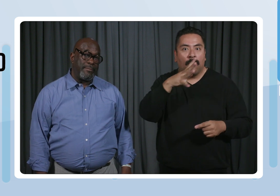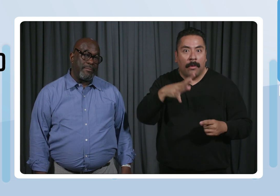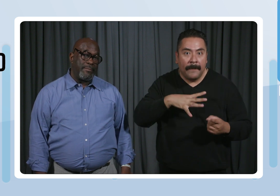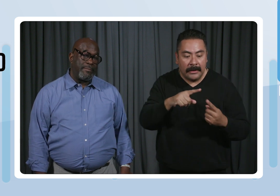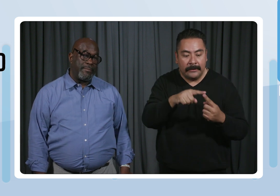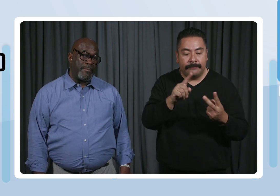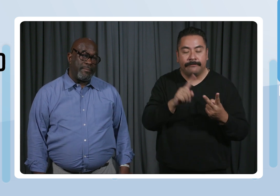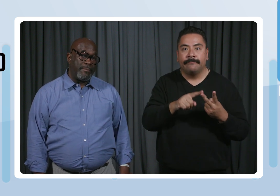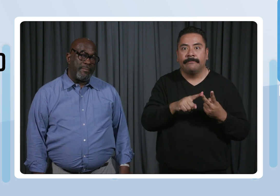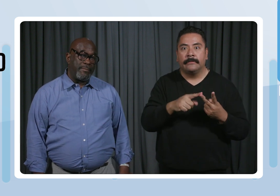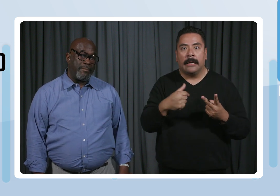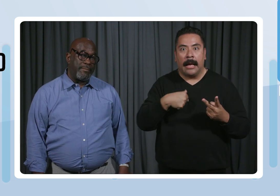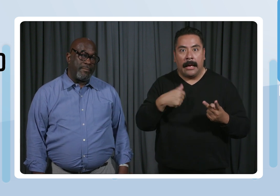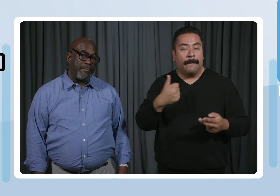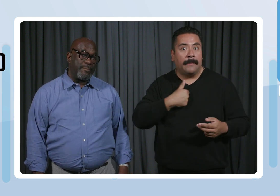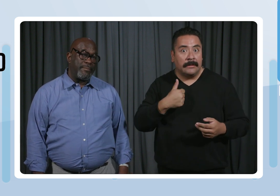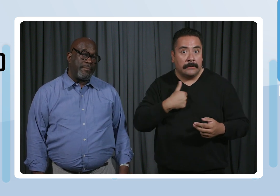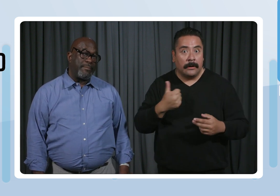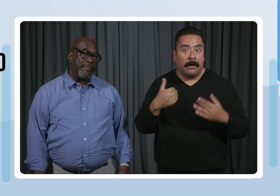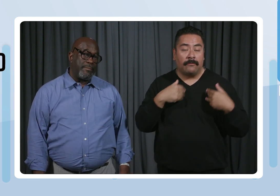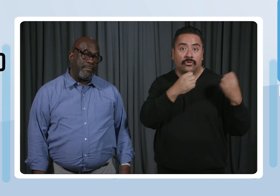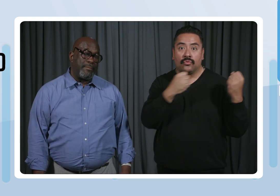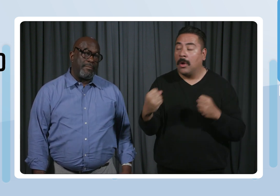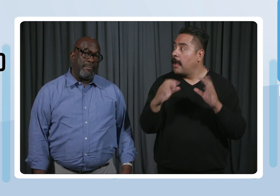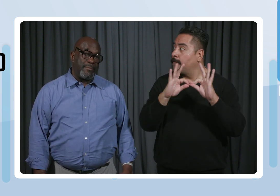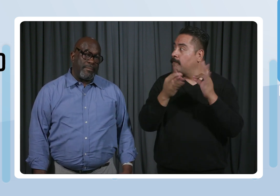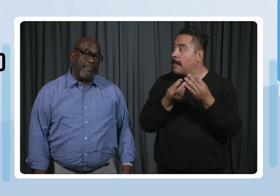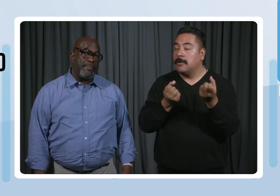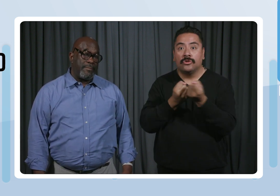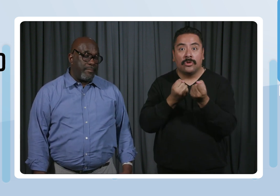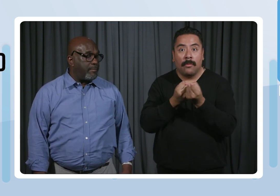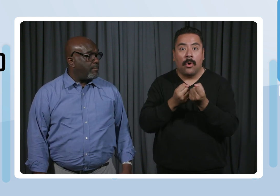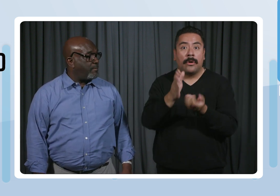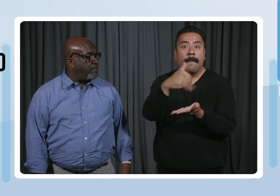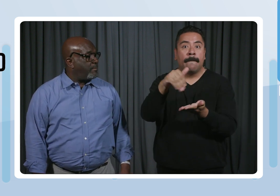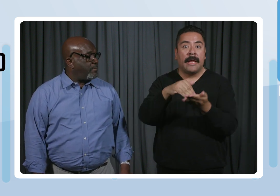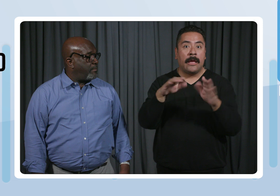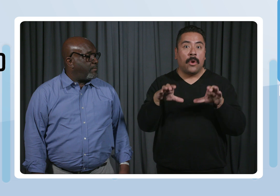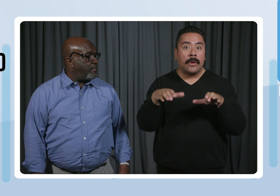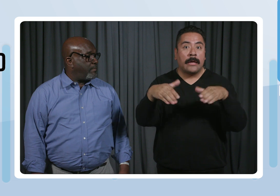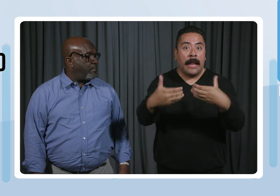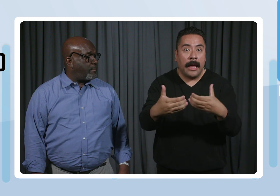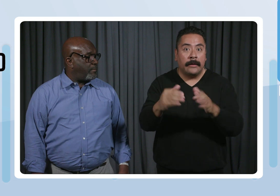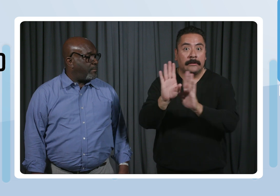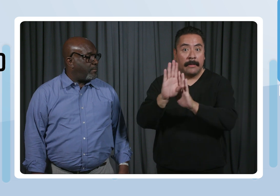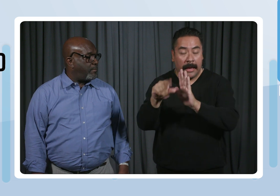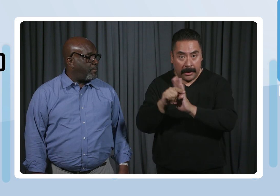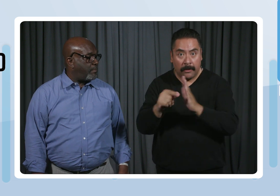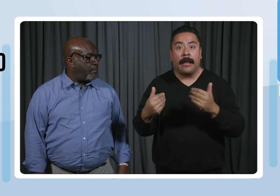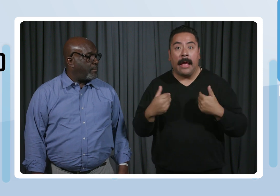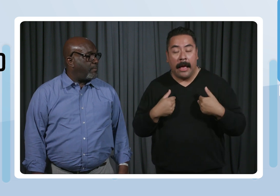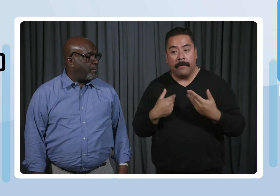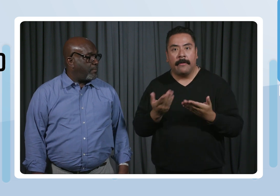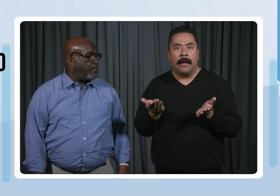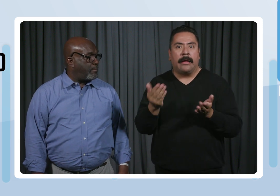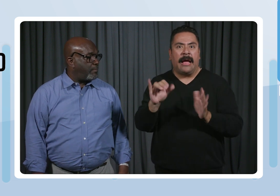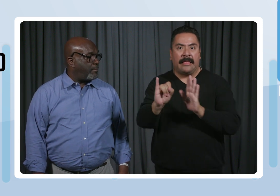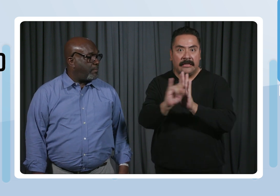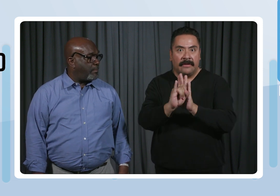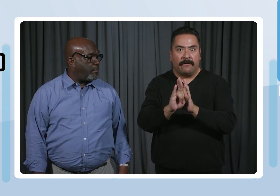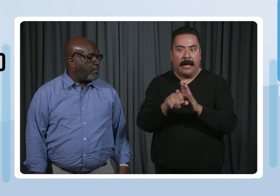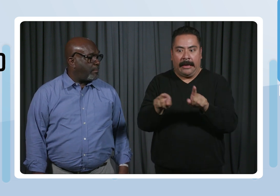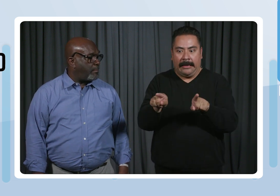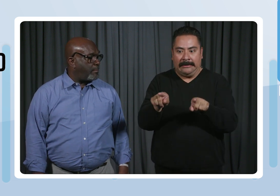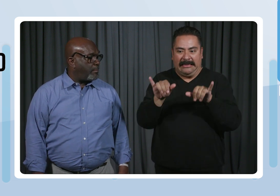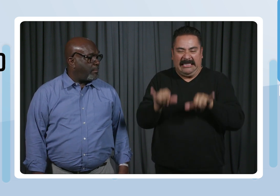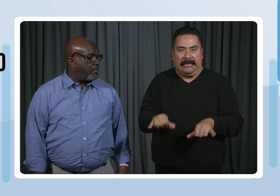someone who comes from a strong family support, middle class background. I'm someone who identifies as the gender that